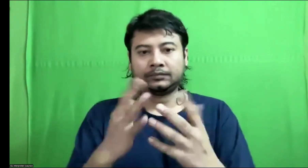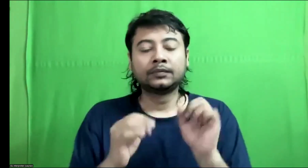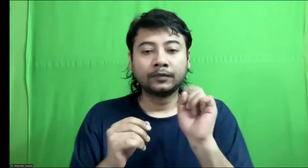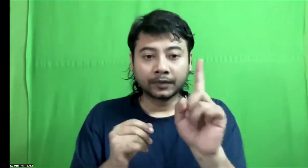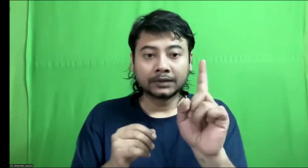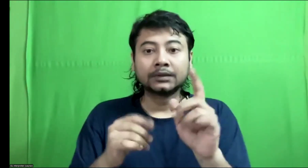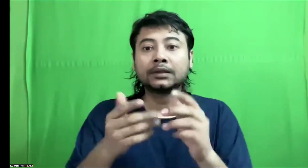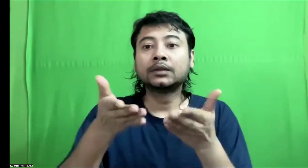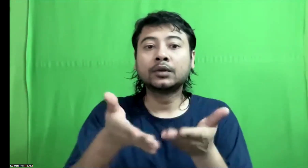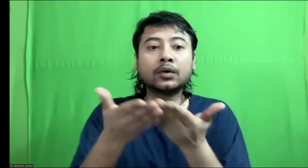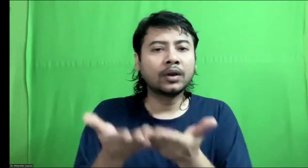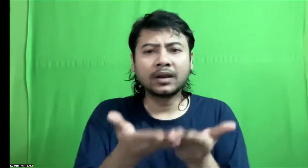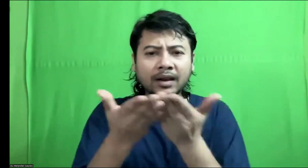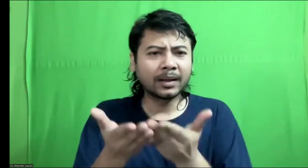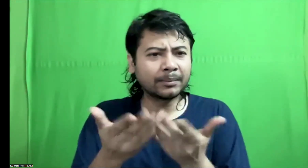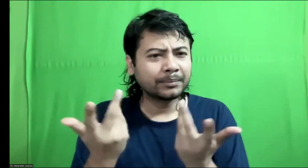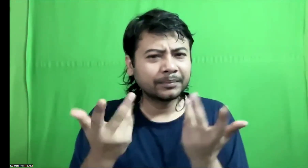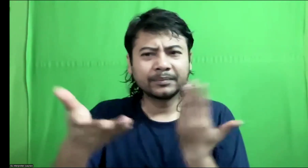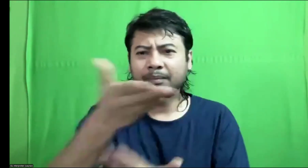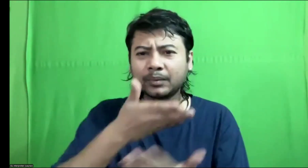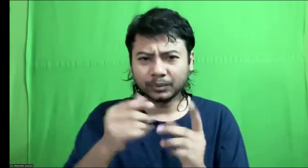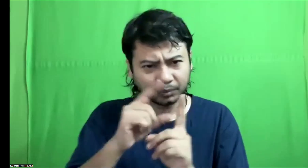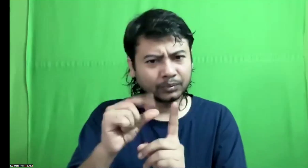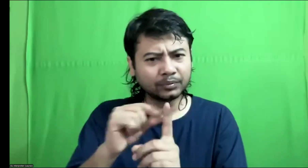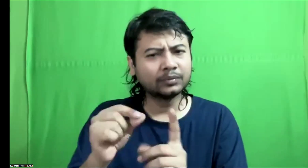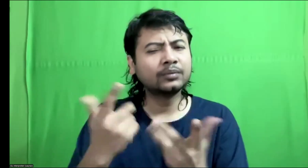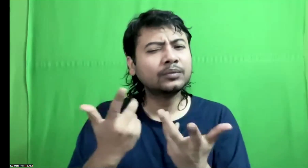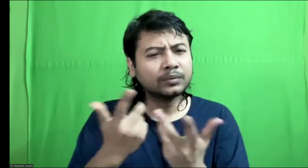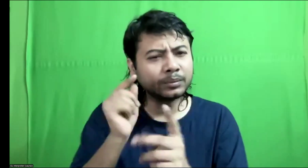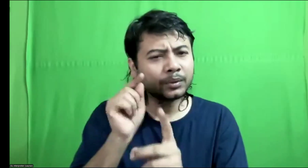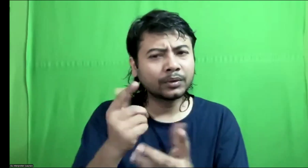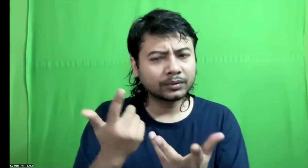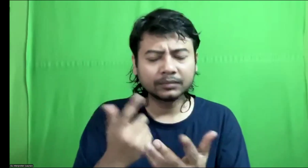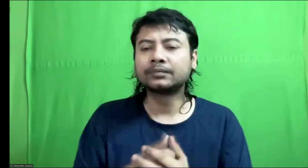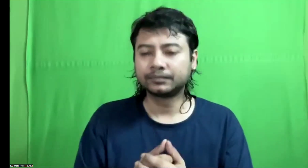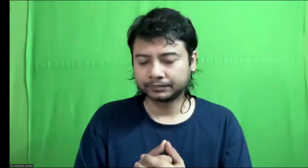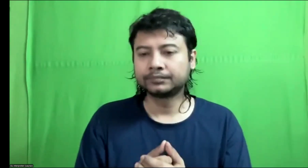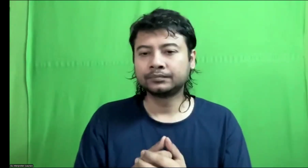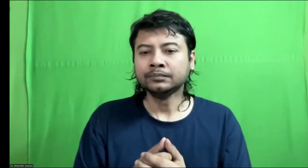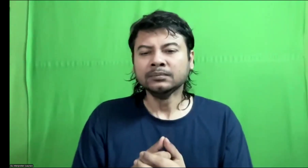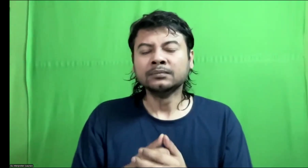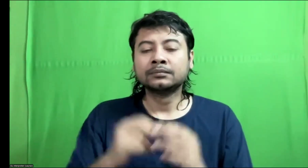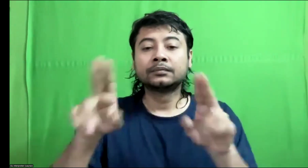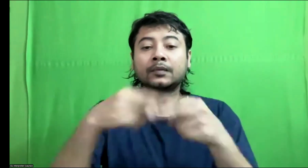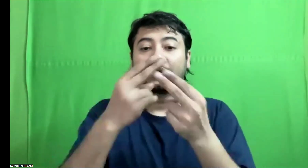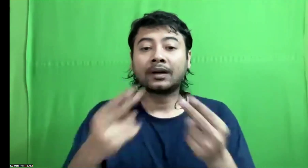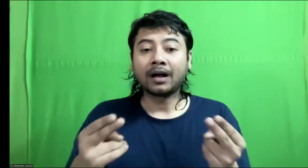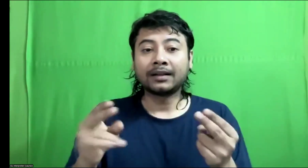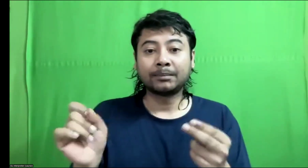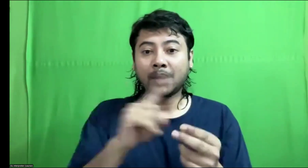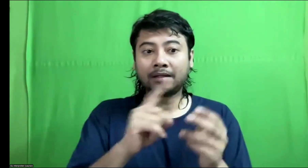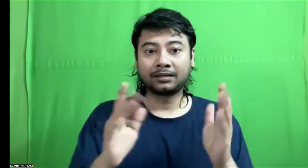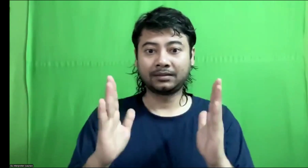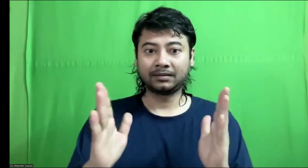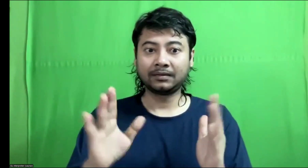So in the month of Kartik, which is, it is said this month is very, very dear to Krishna.